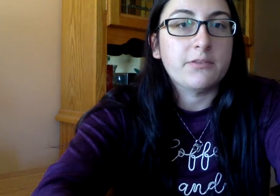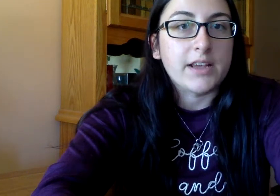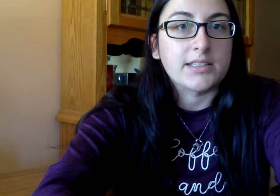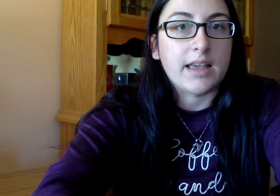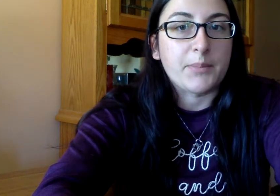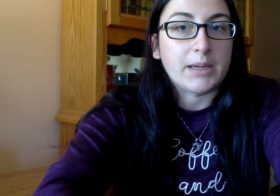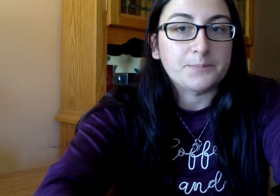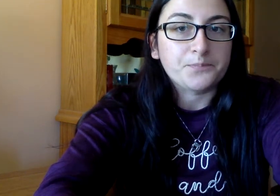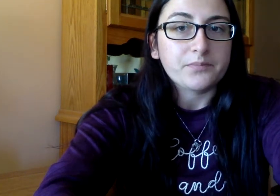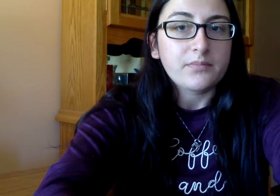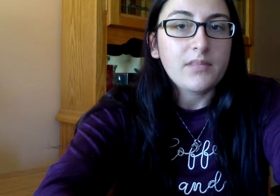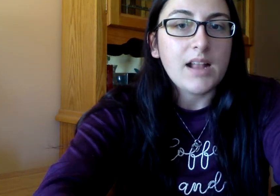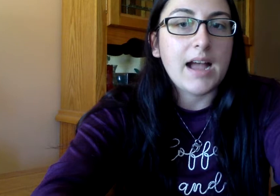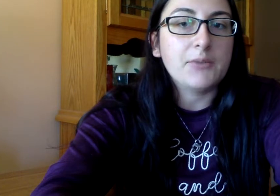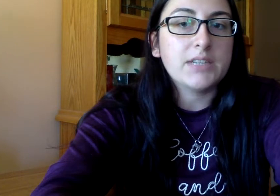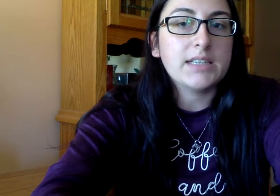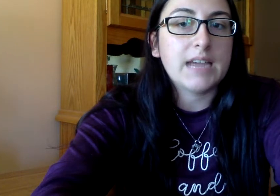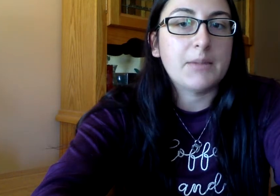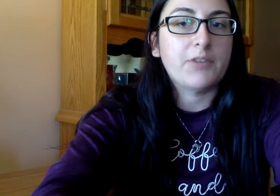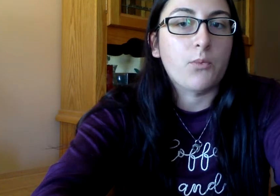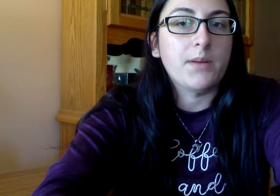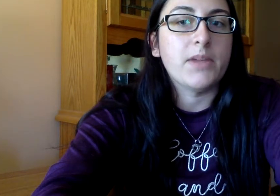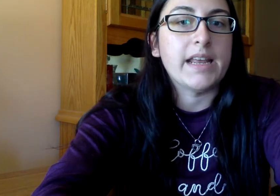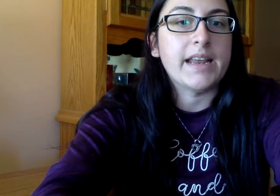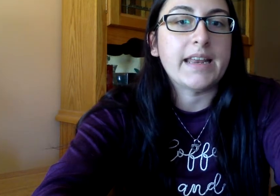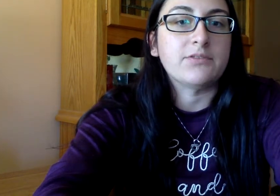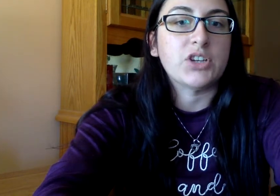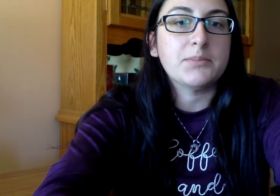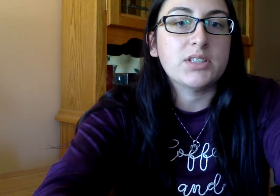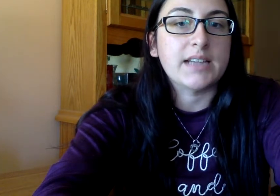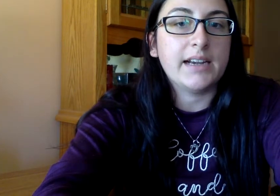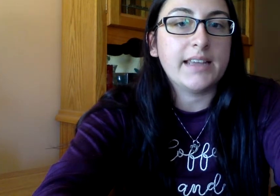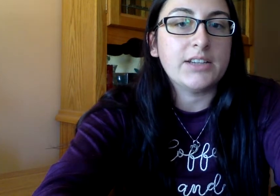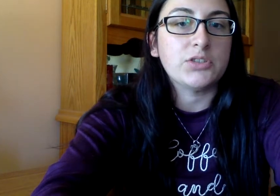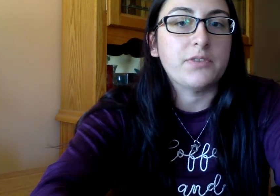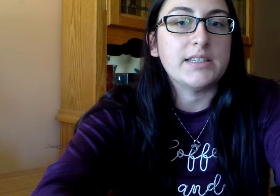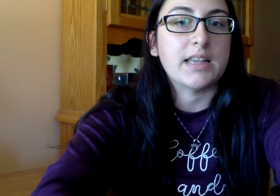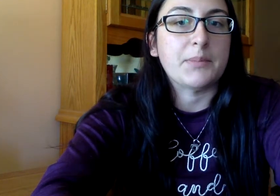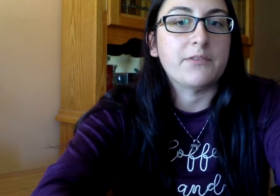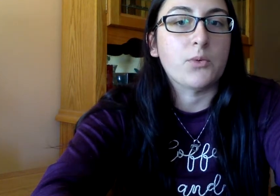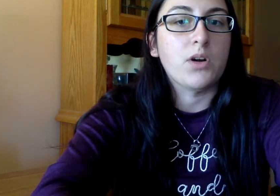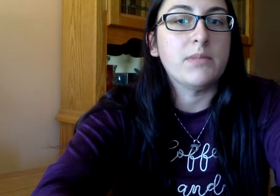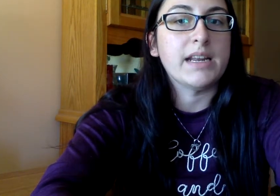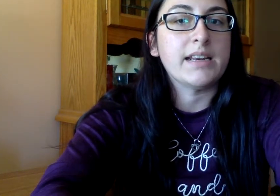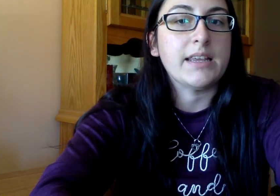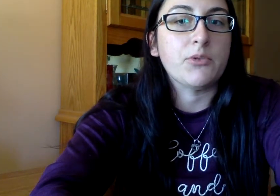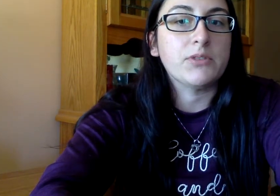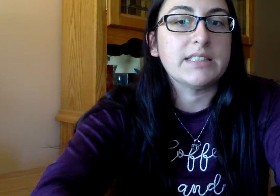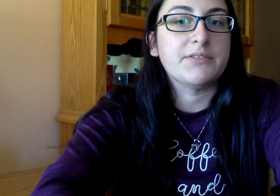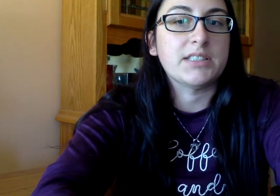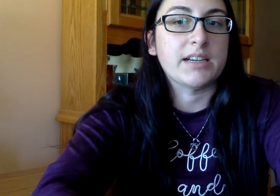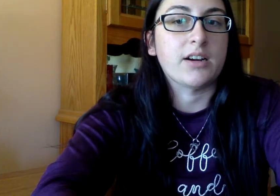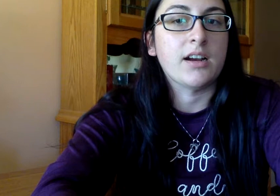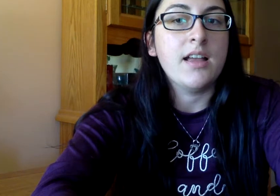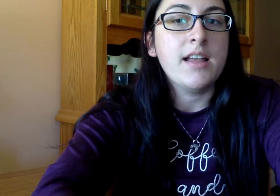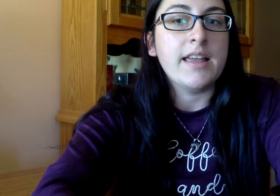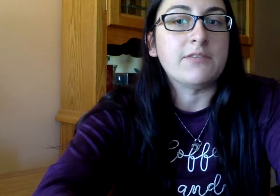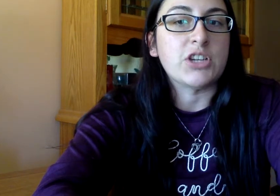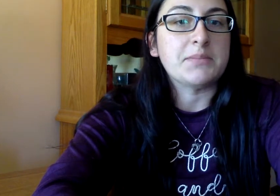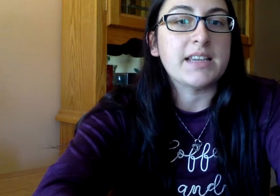face slapping. I will set a timer for 1 minute, and if James does not engage in face slapping for 1 minute, he will receive a sticker. If James